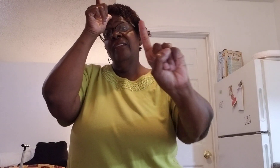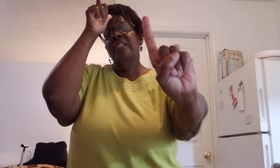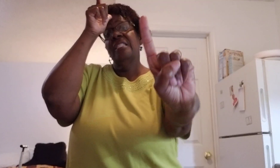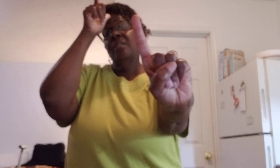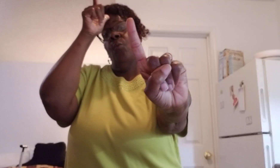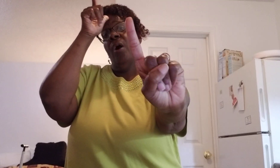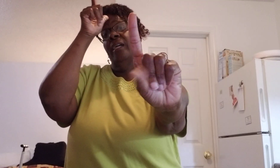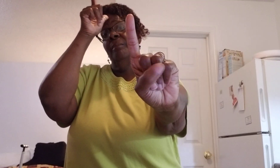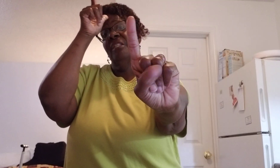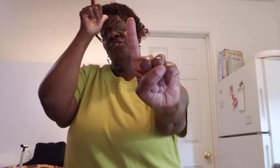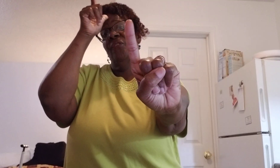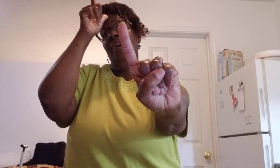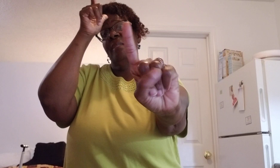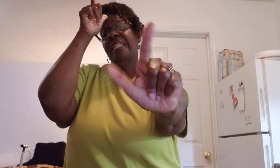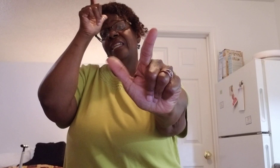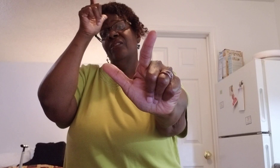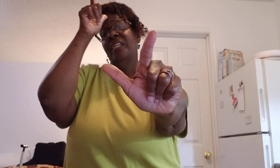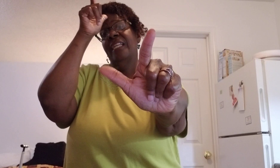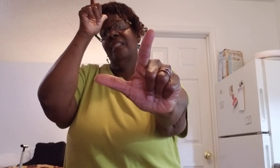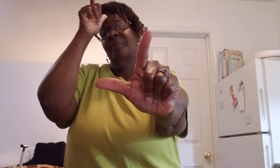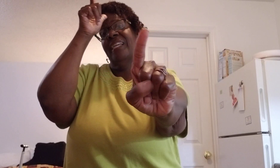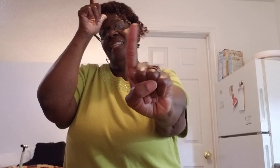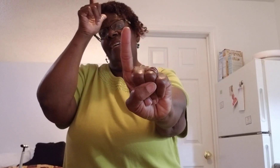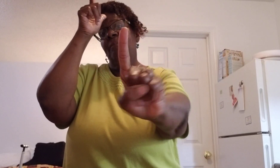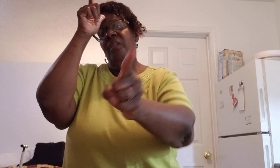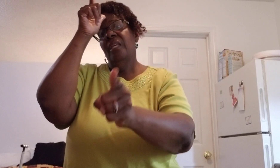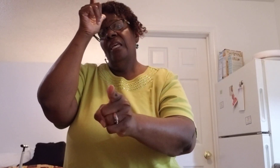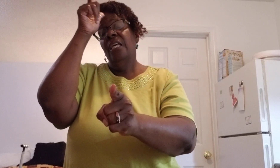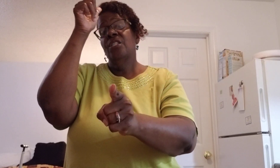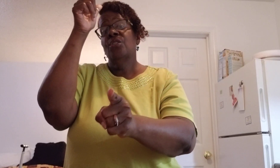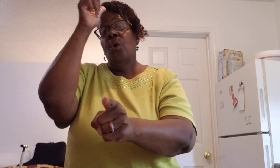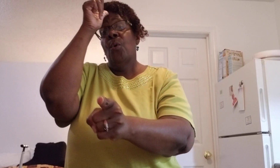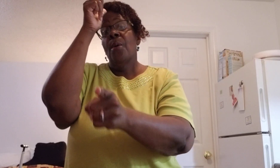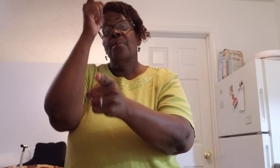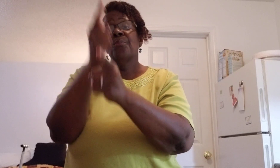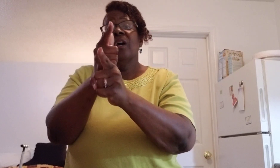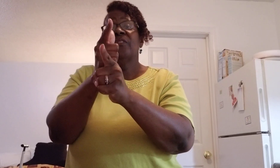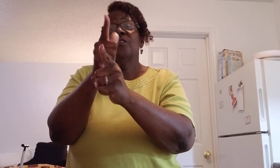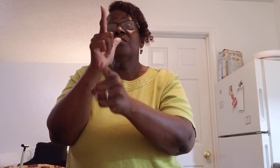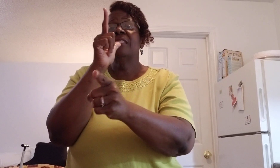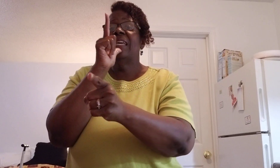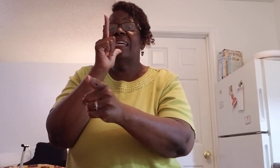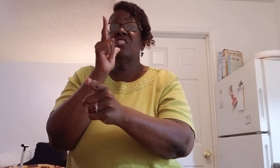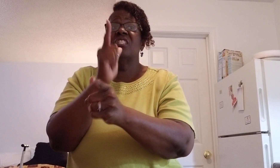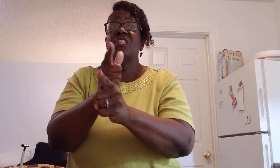This is the 1, make sure your thumb is here and not up like that. So, brothers and